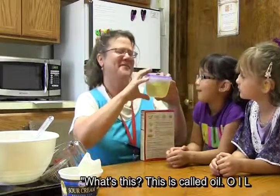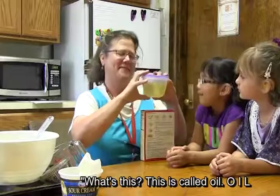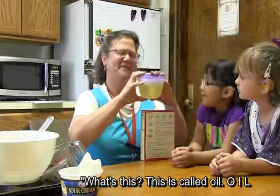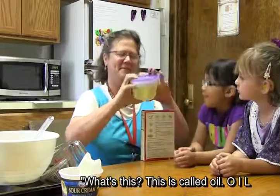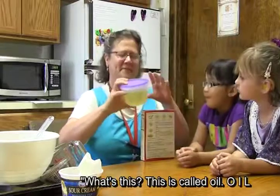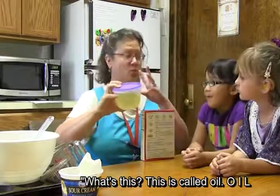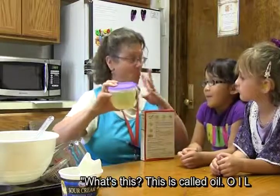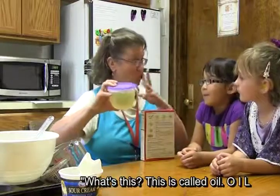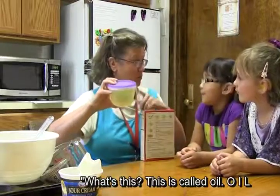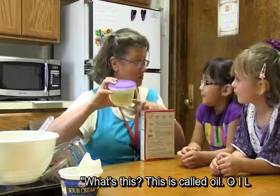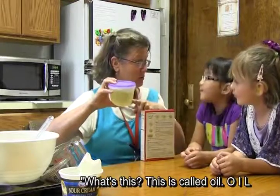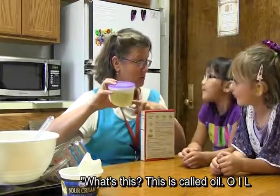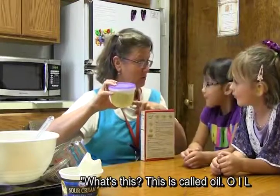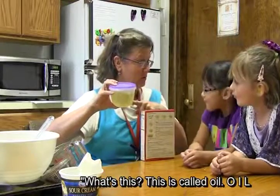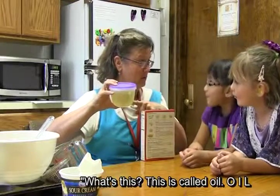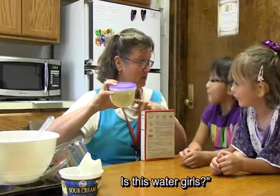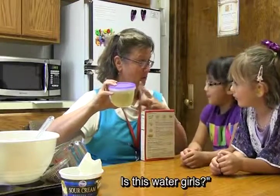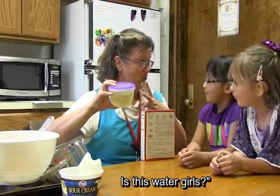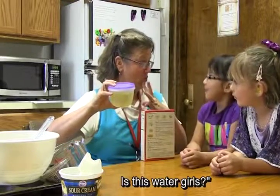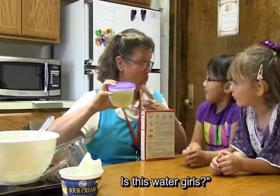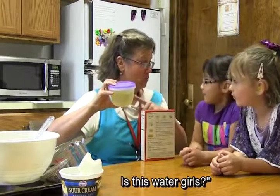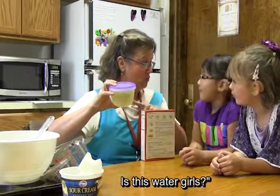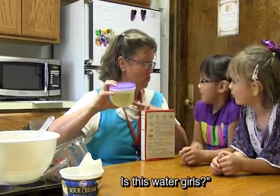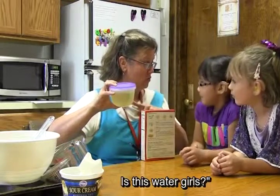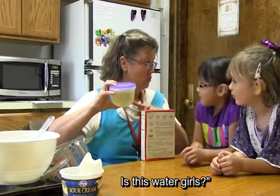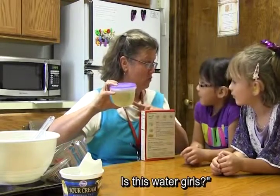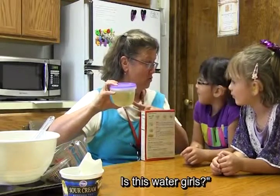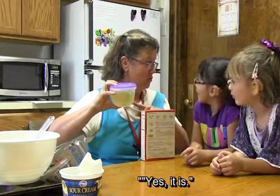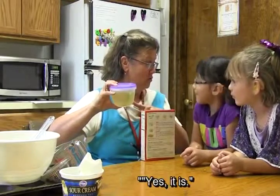called oil. O-I-L. Is this water, girls? Yep.